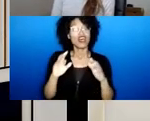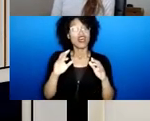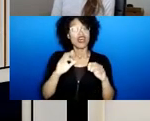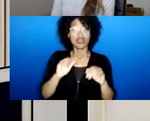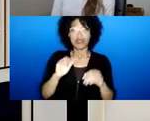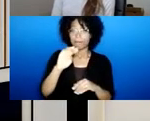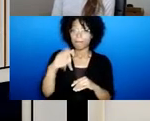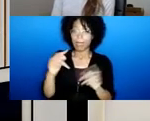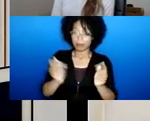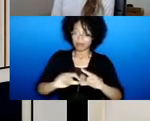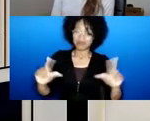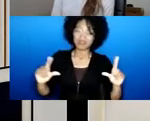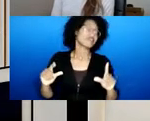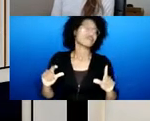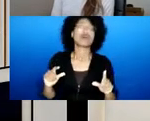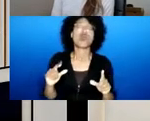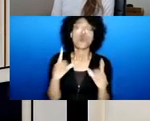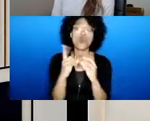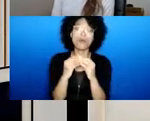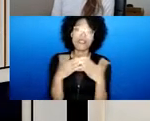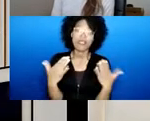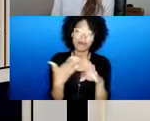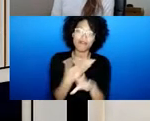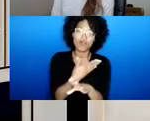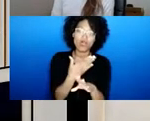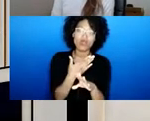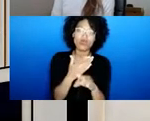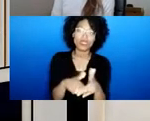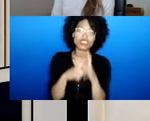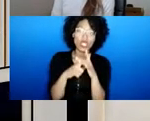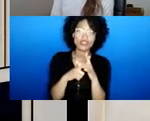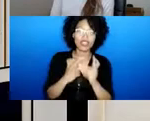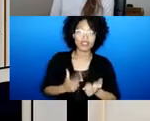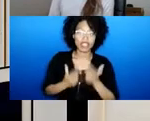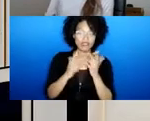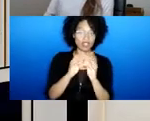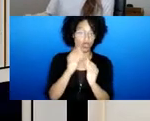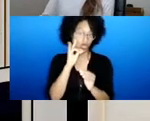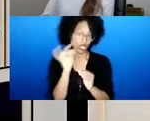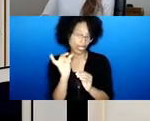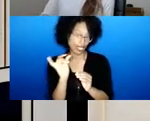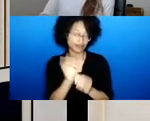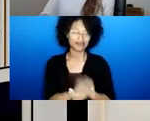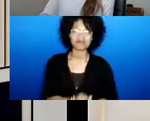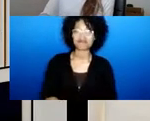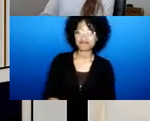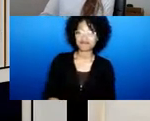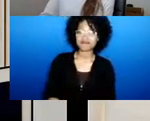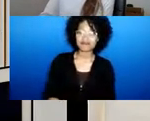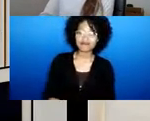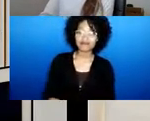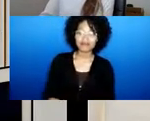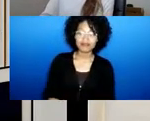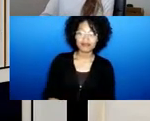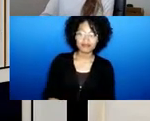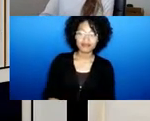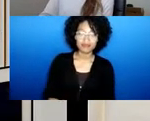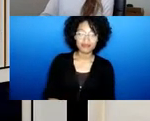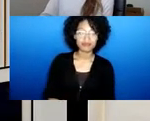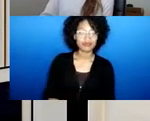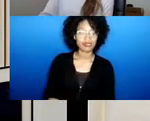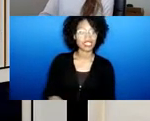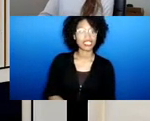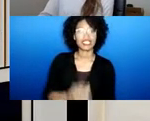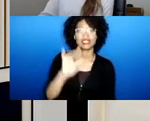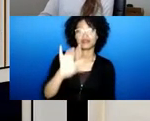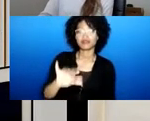you all one more pin before we jump into what the live sessions will look like. The next one we'll show you is the exhibit